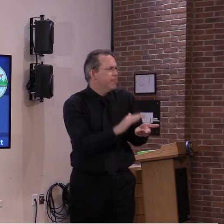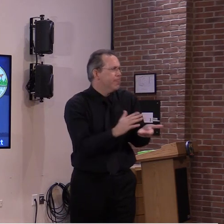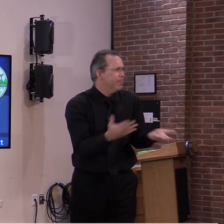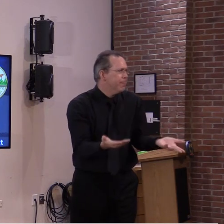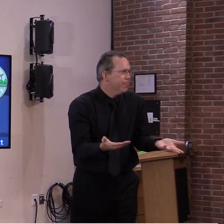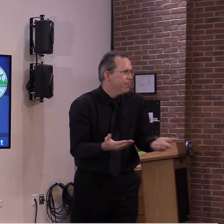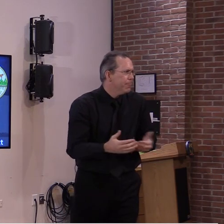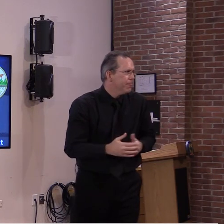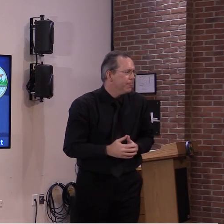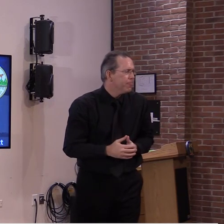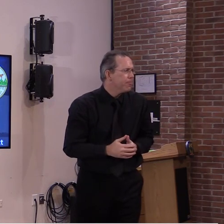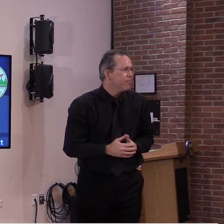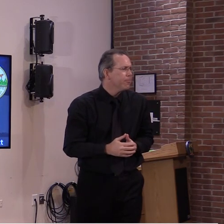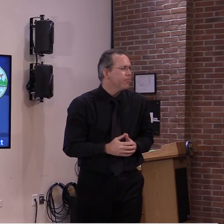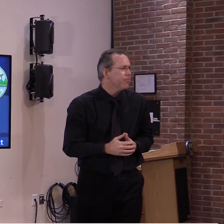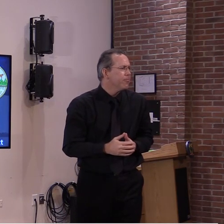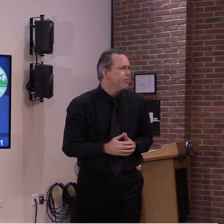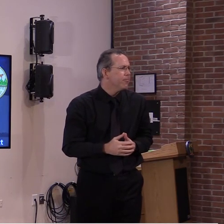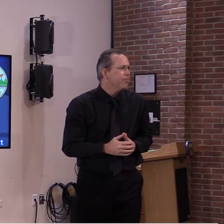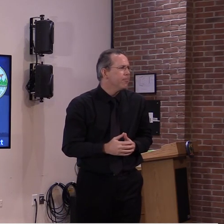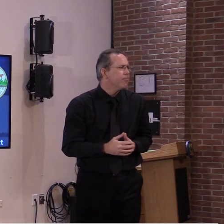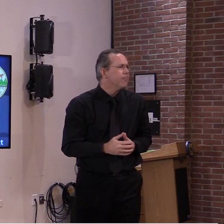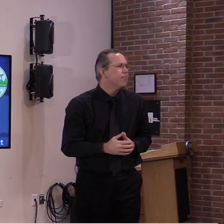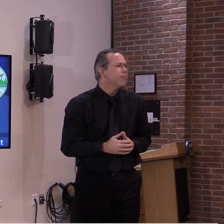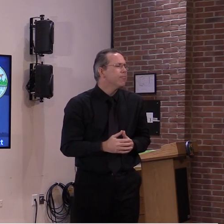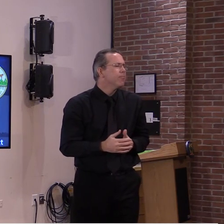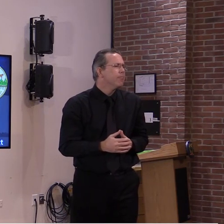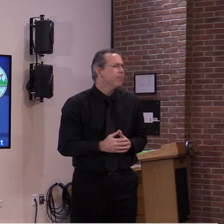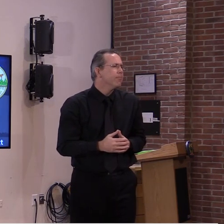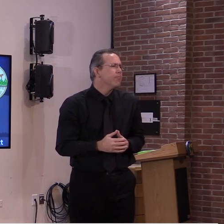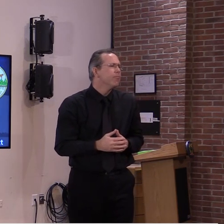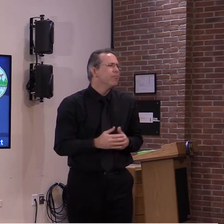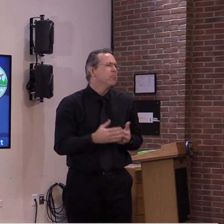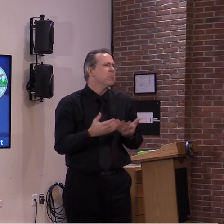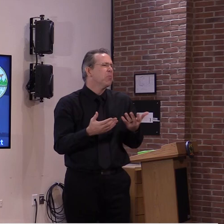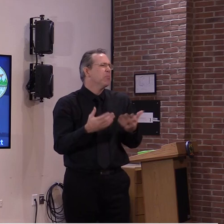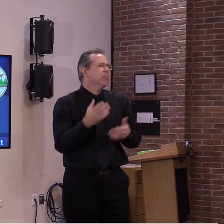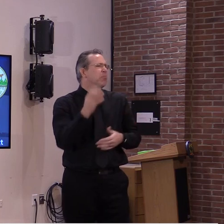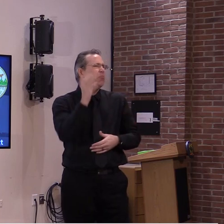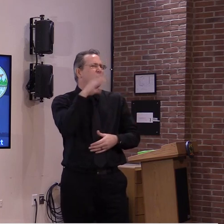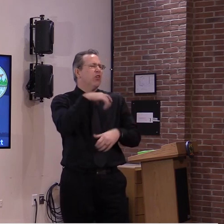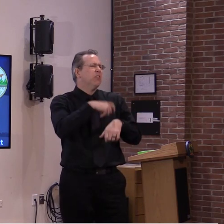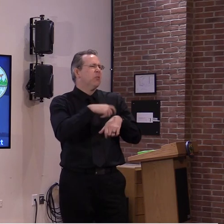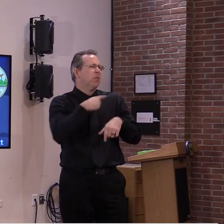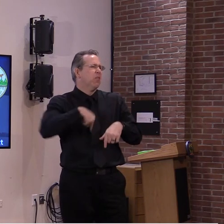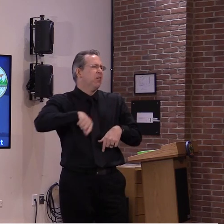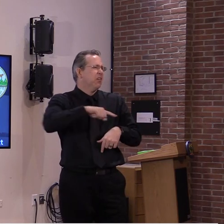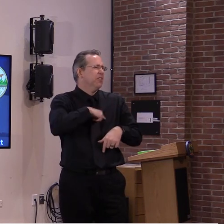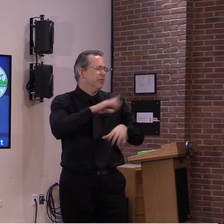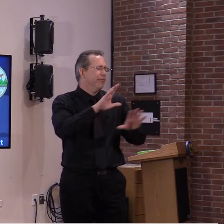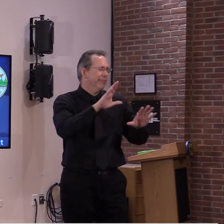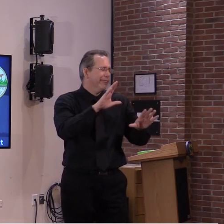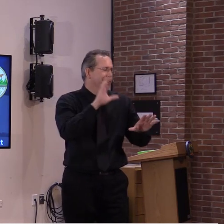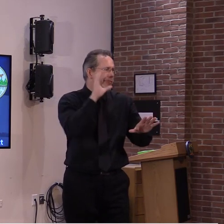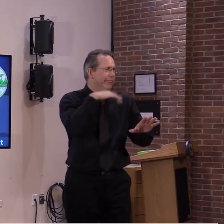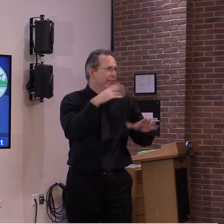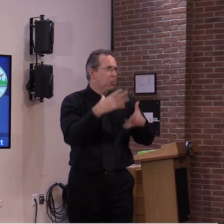Clearly, this has been a strange time we're in, not just because it's a pandemic, but because